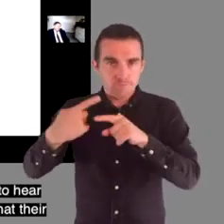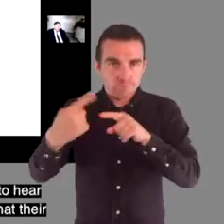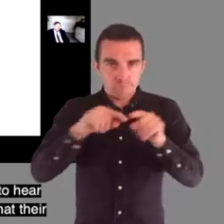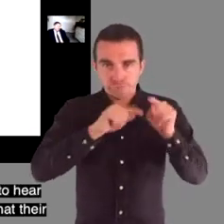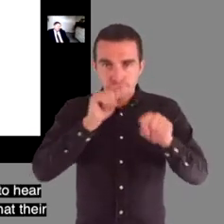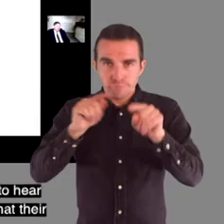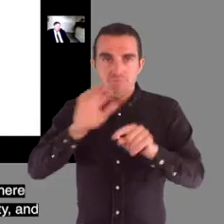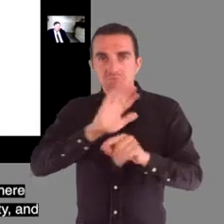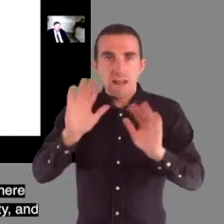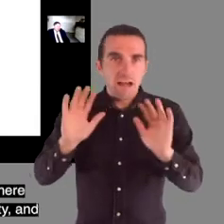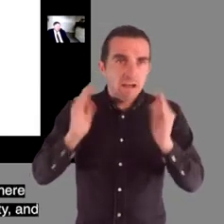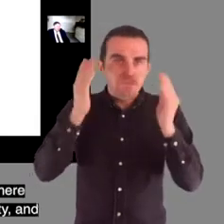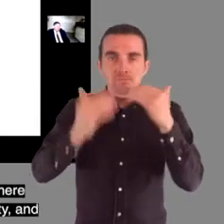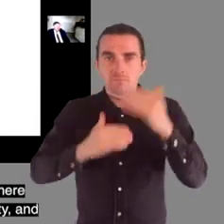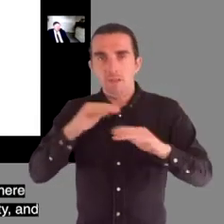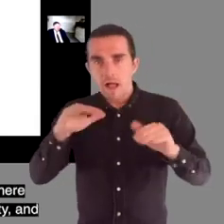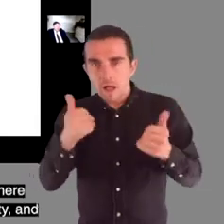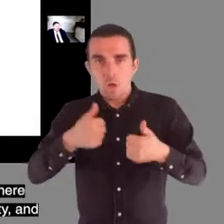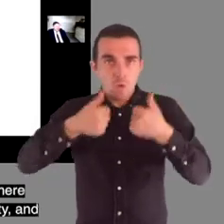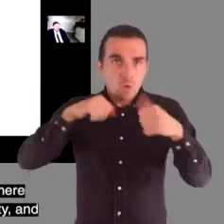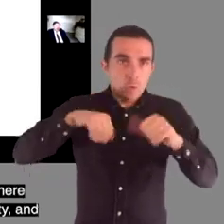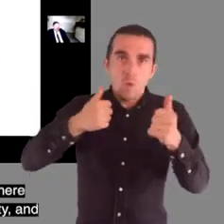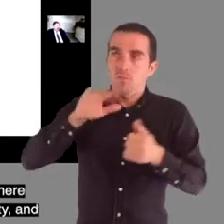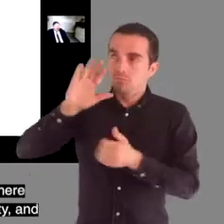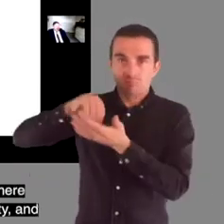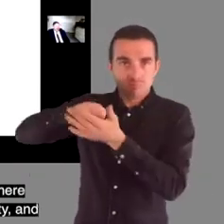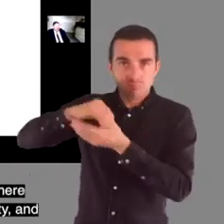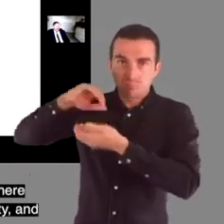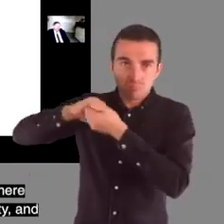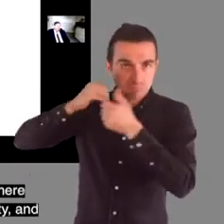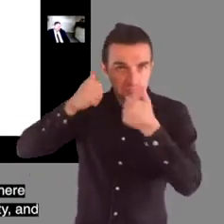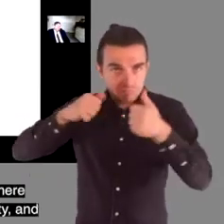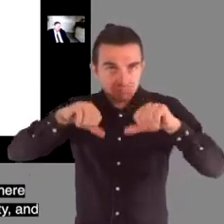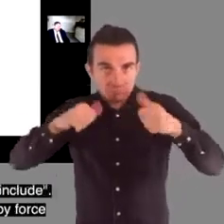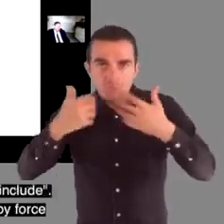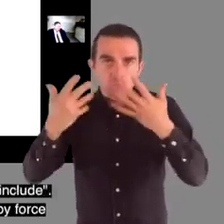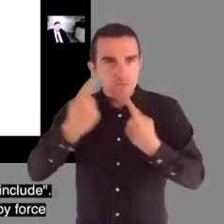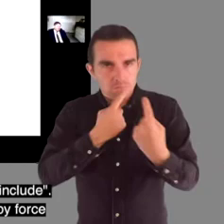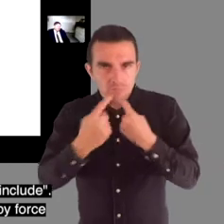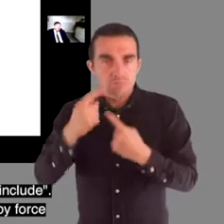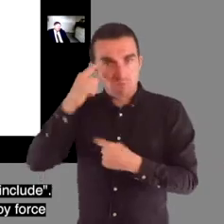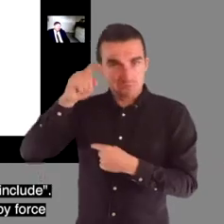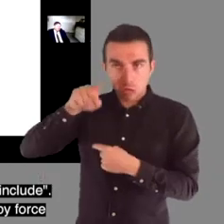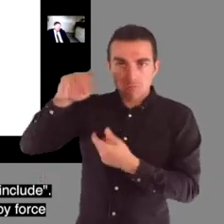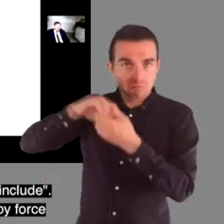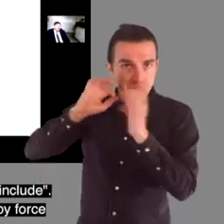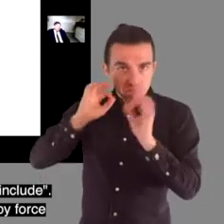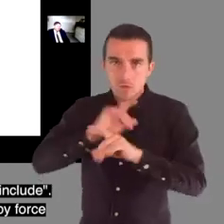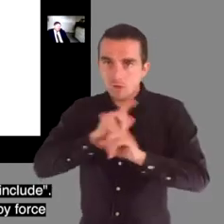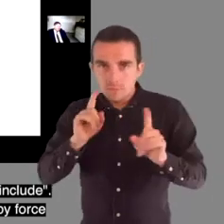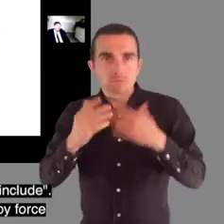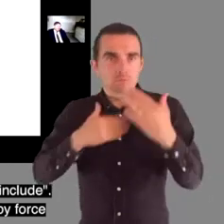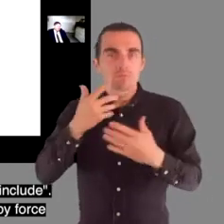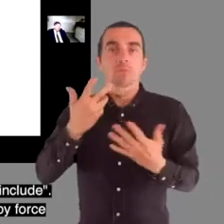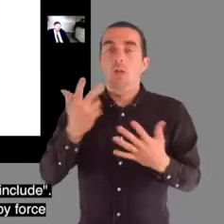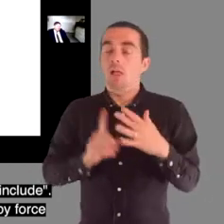group as to what their lives are like, why they feel there ought or not to be a treaty, and what they think a treaty ought to